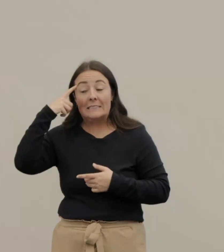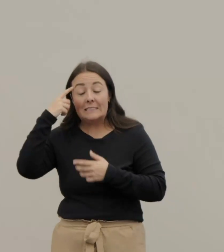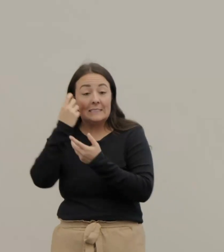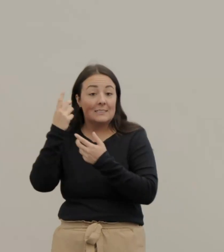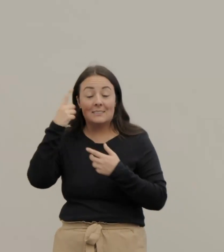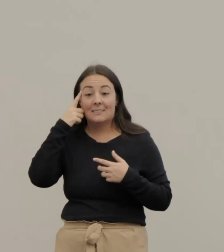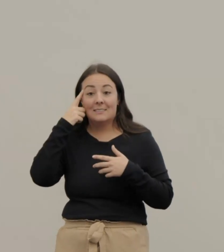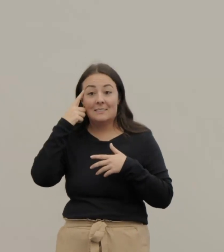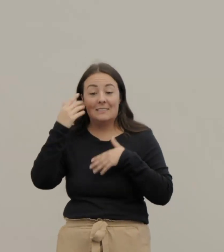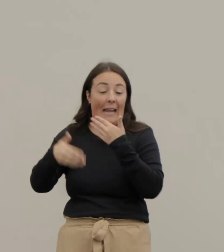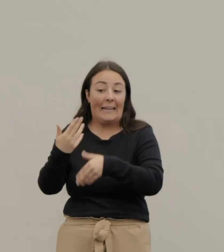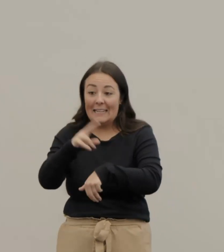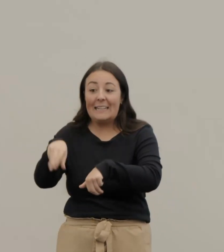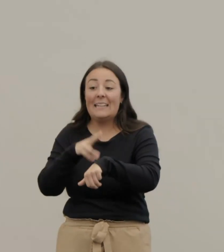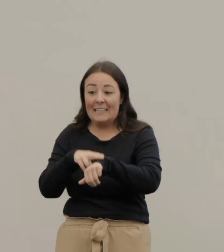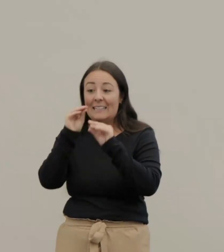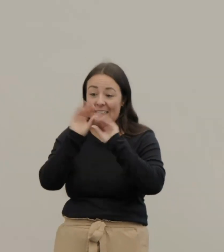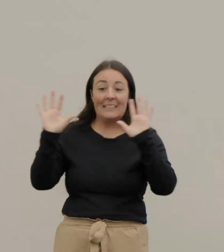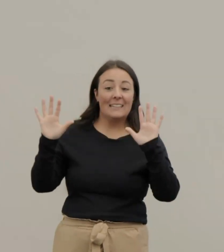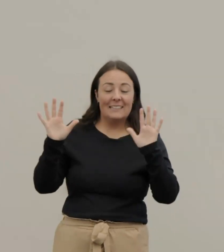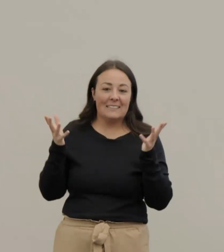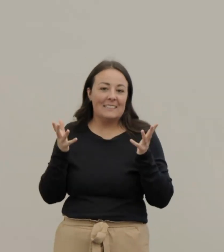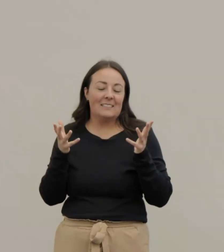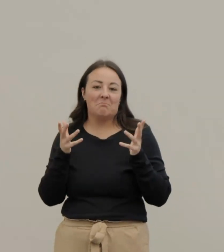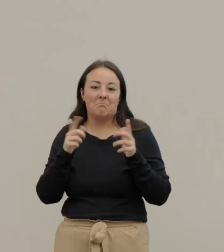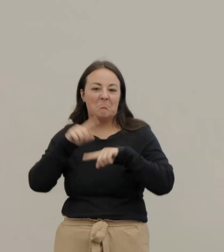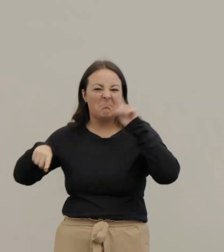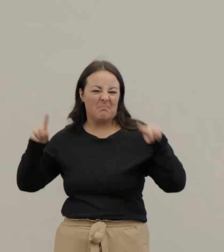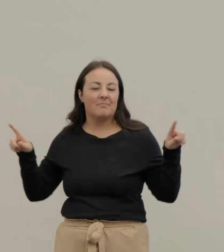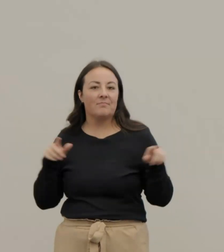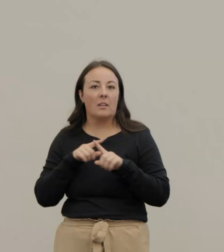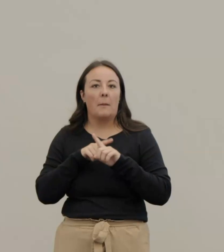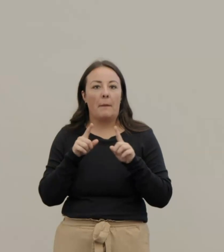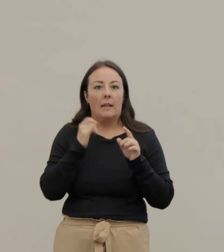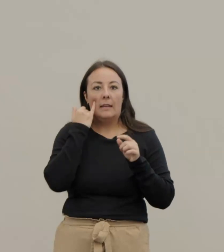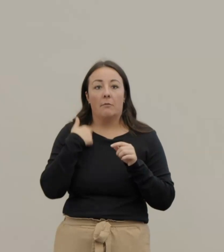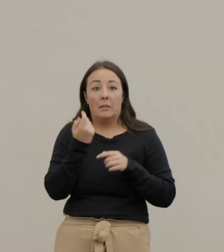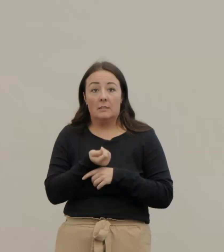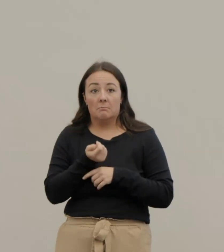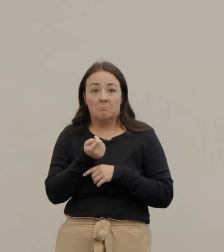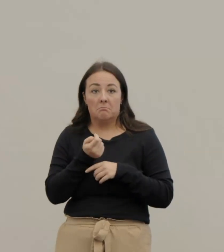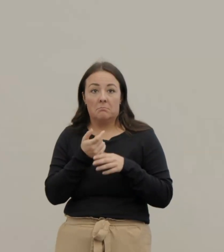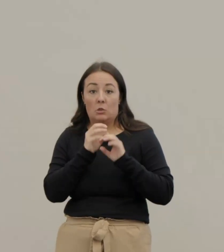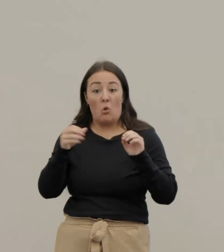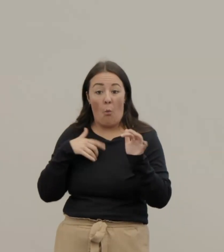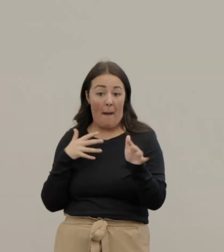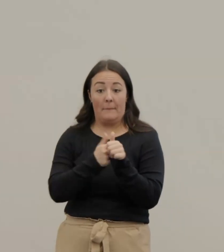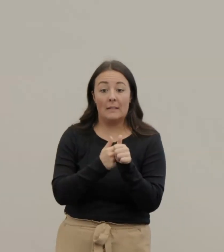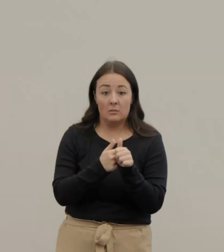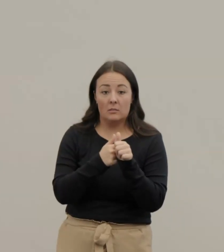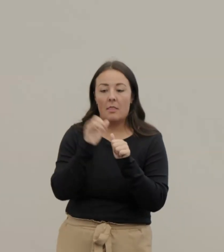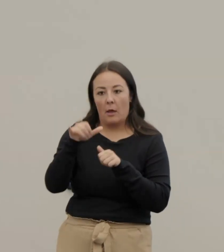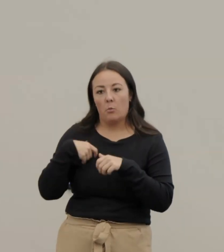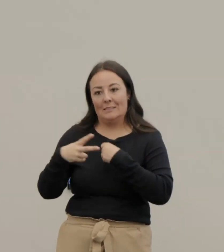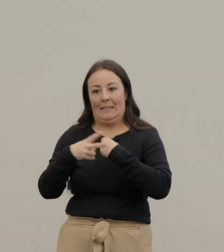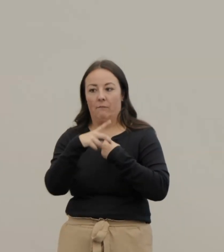So if we can identify what can be archived, we're taking it out of the list of what needs to be remediated. And that's huge. That's going to save you so